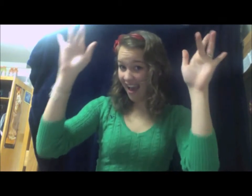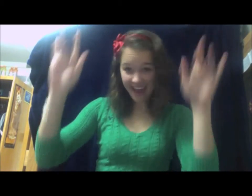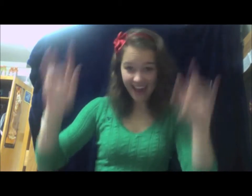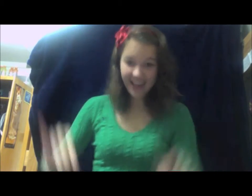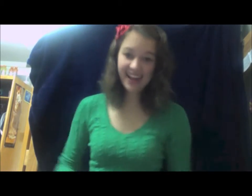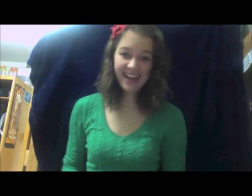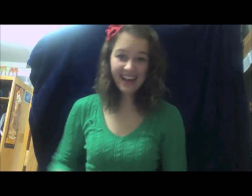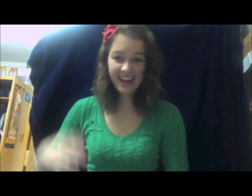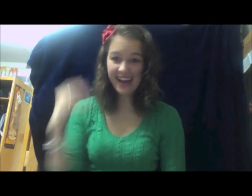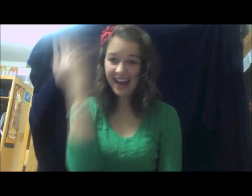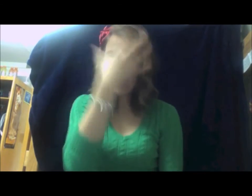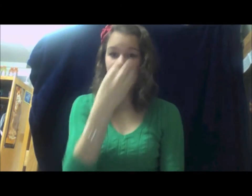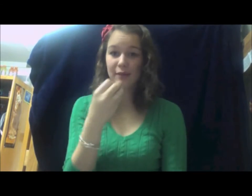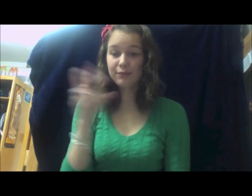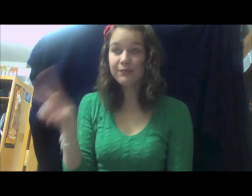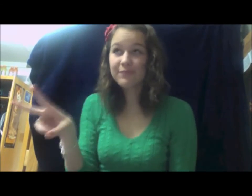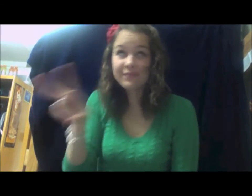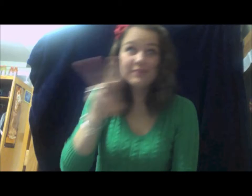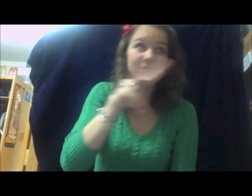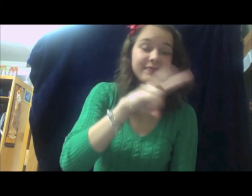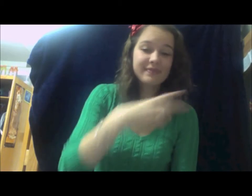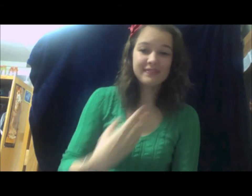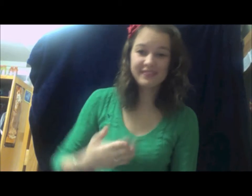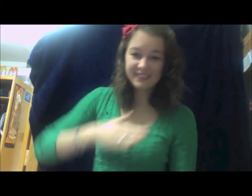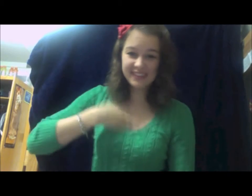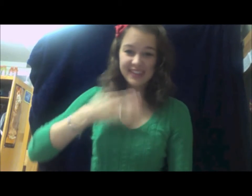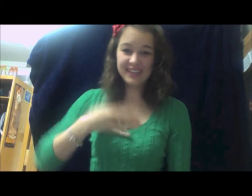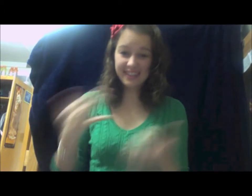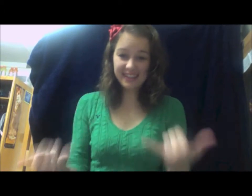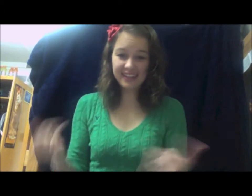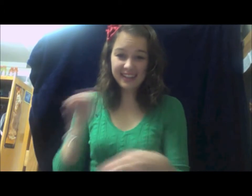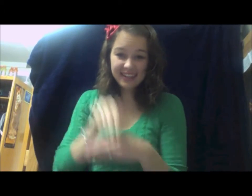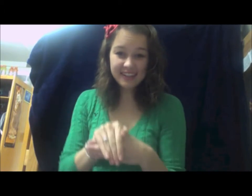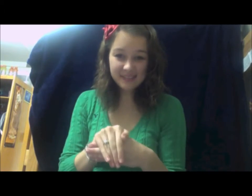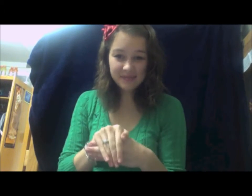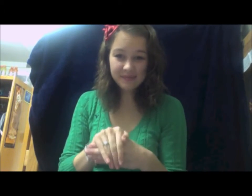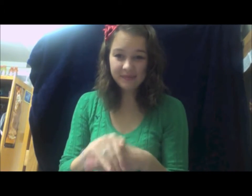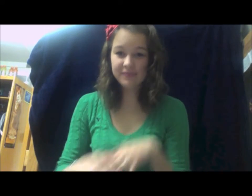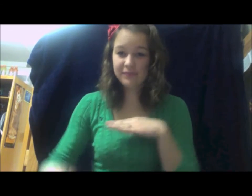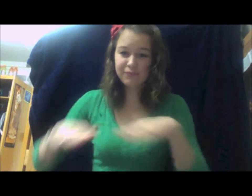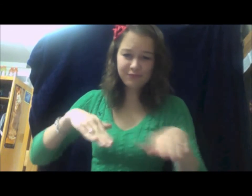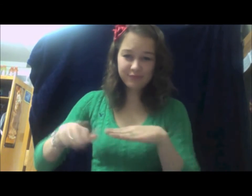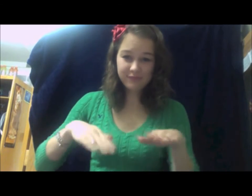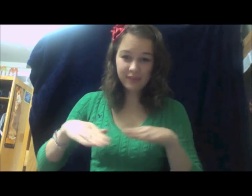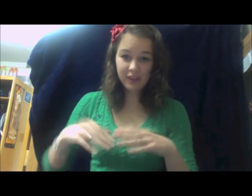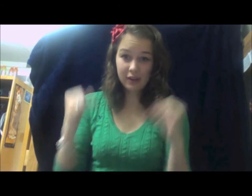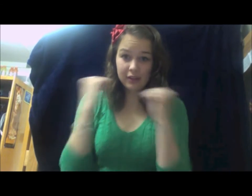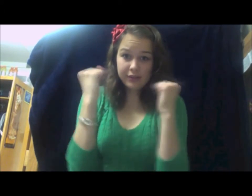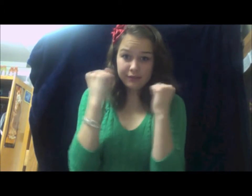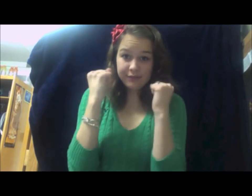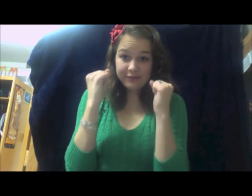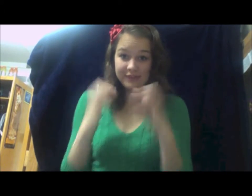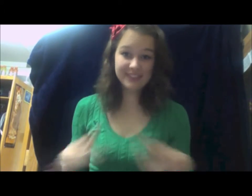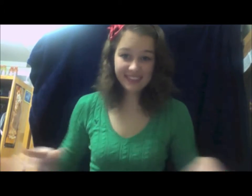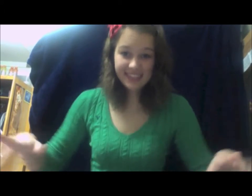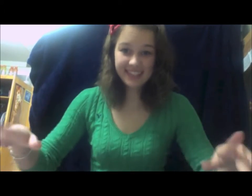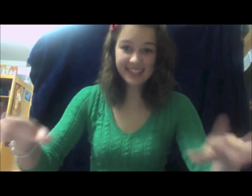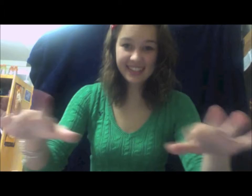It's a beautiful sight, we're happy tonight. We're walking in a winter wonderland.